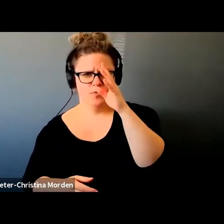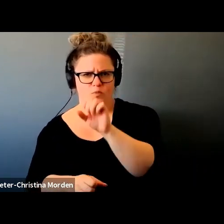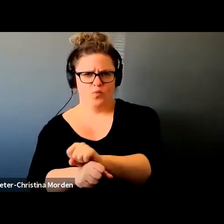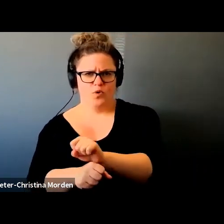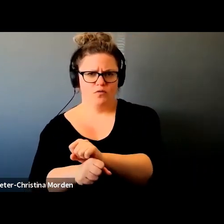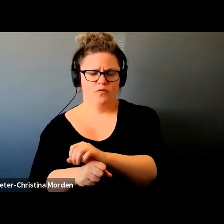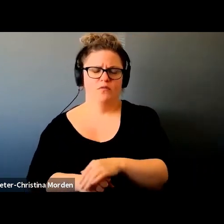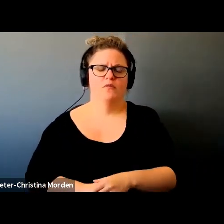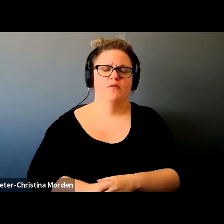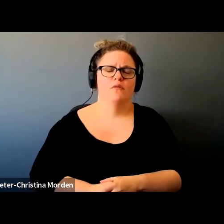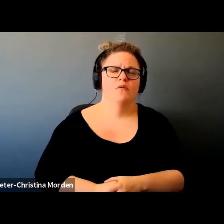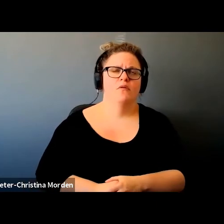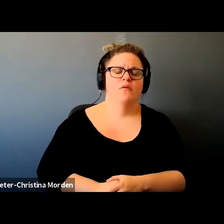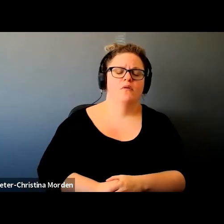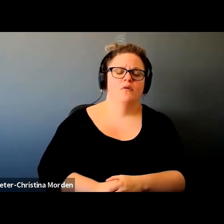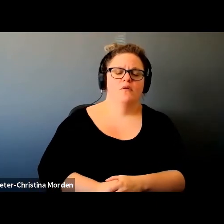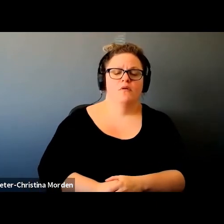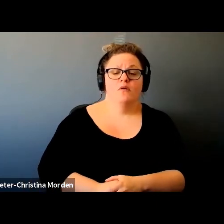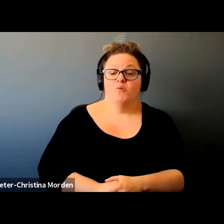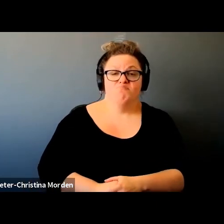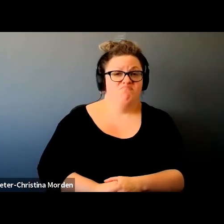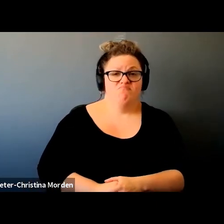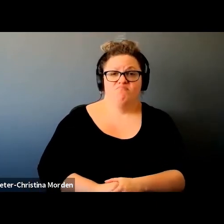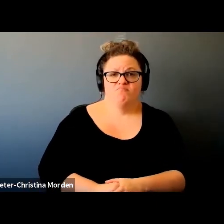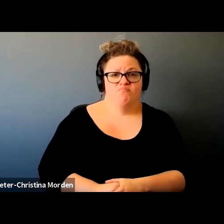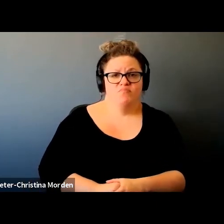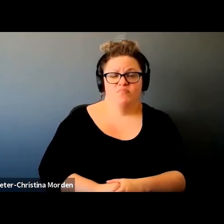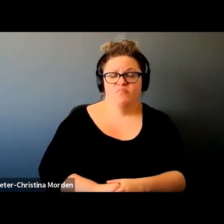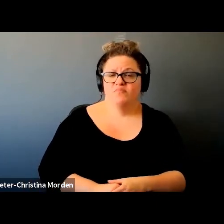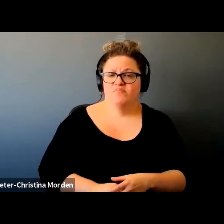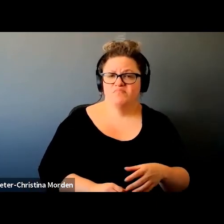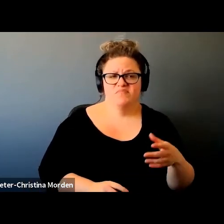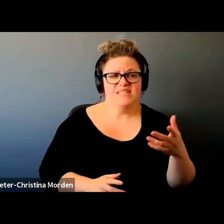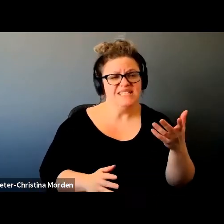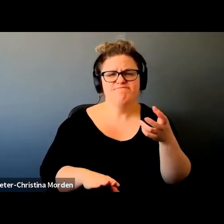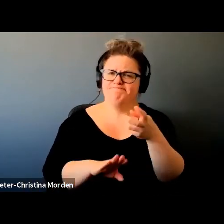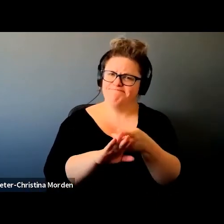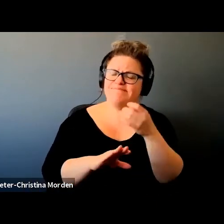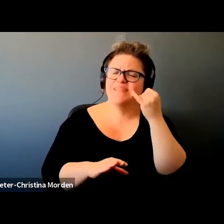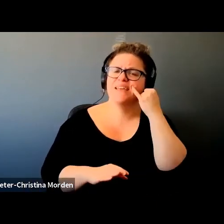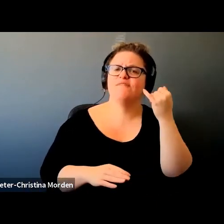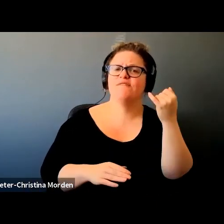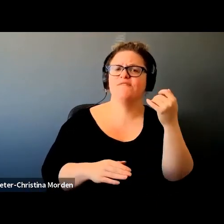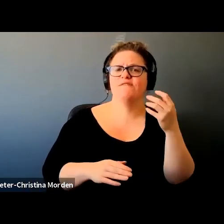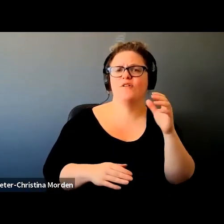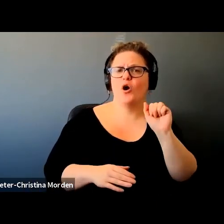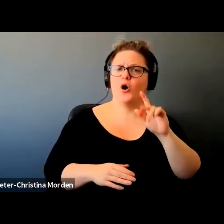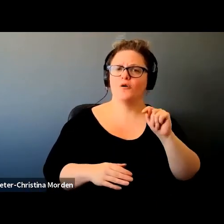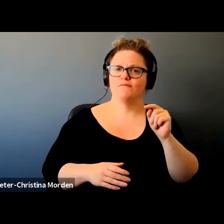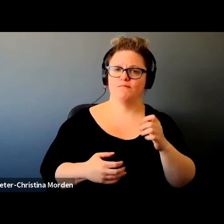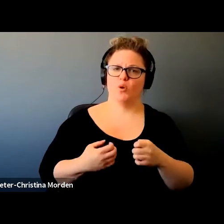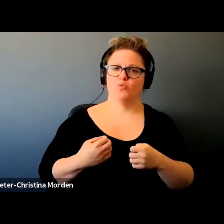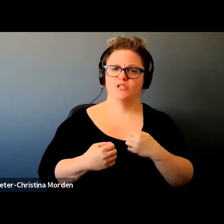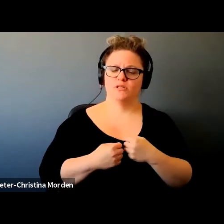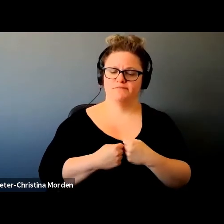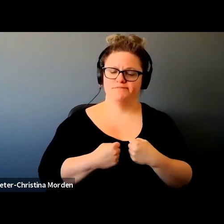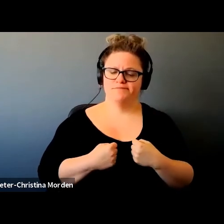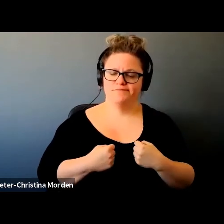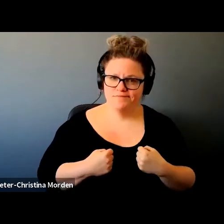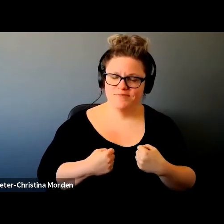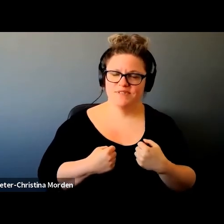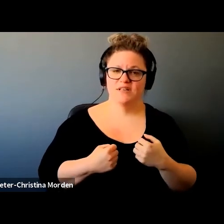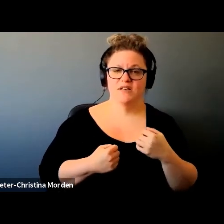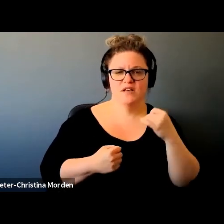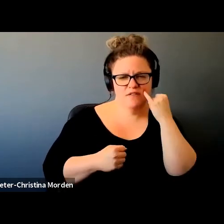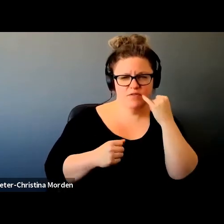if it's anything that makes you emotionally vulnerable, where when you start to get it on